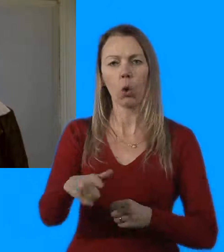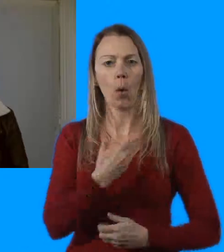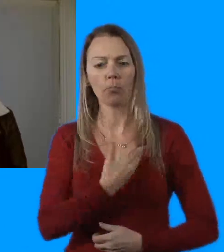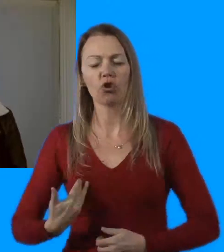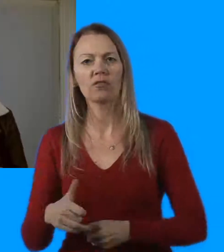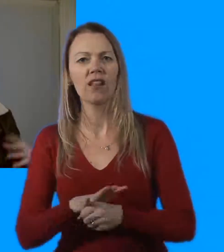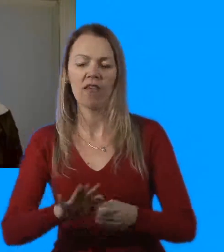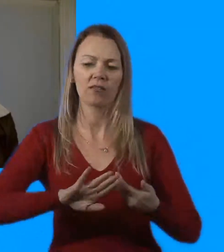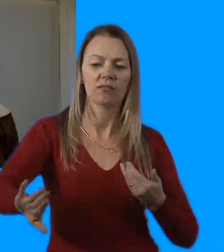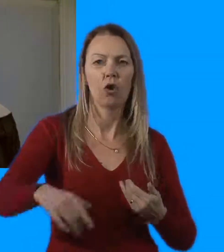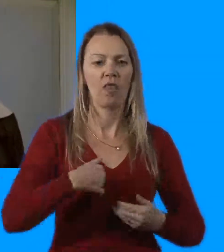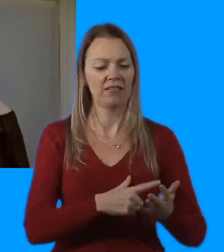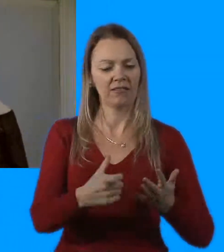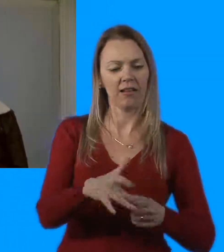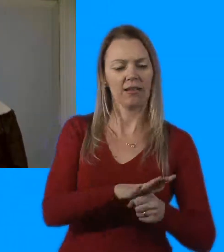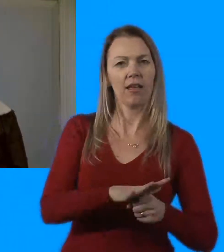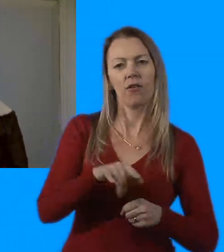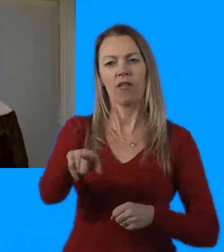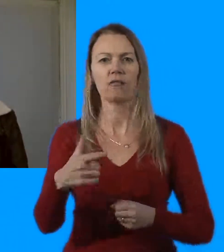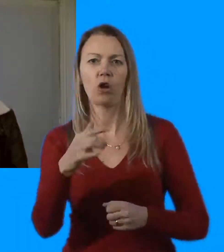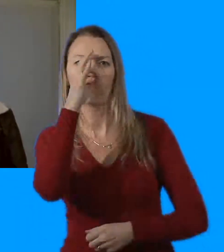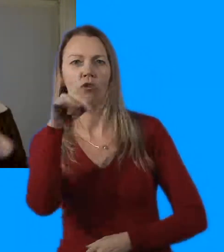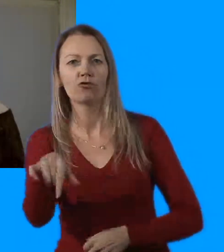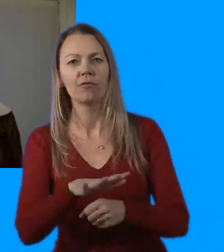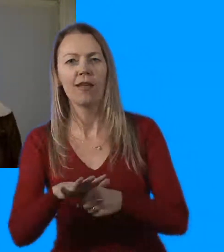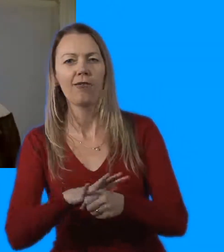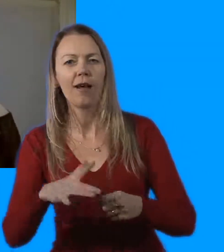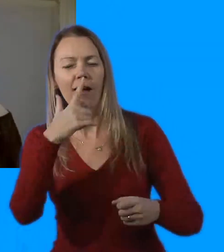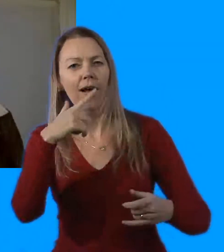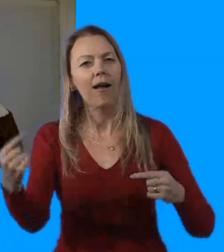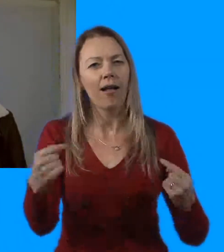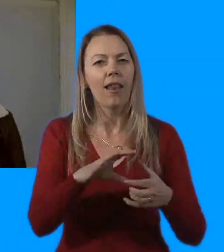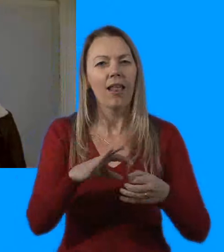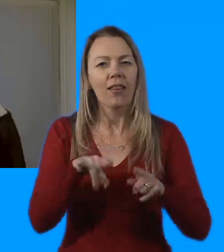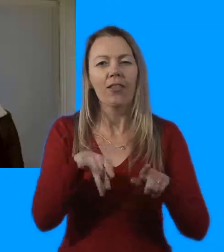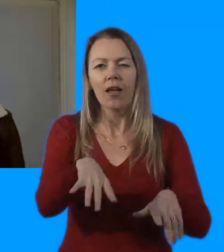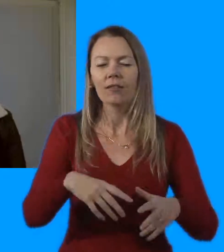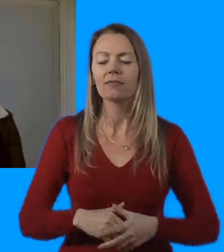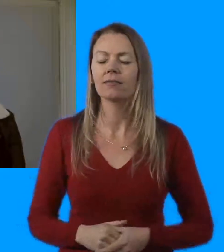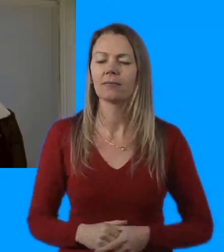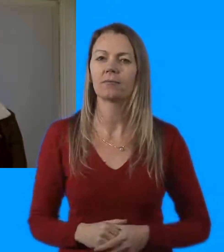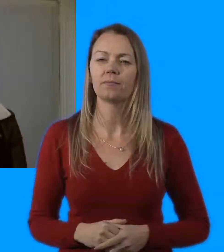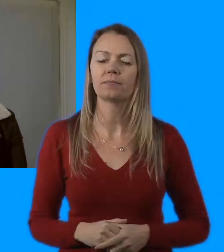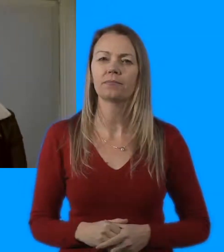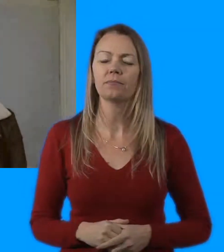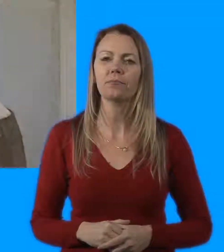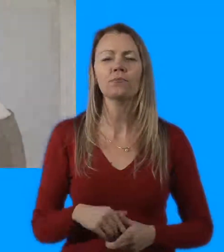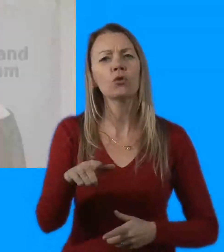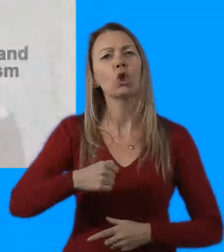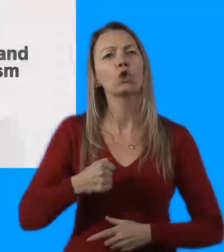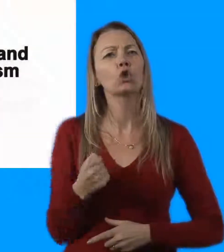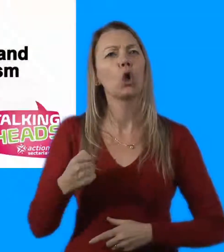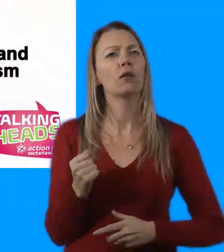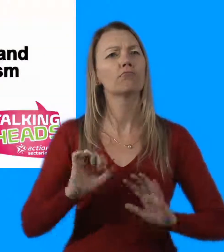a Catholic area or a Protestant area, or coming to football, a Celtic area or a Rangers area. So I think those kind of things would be associated with